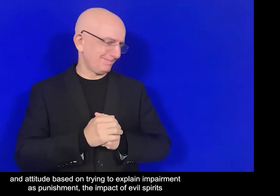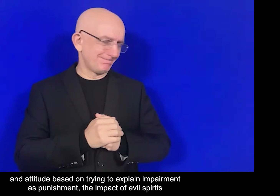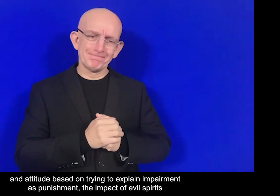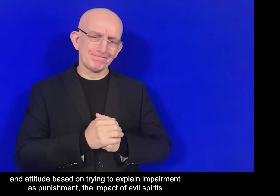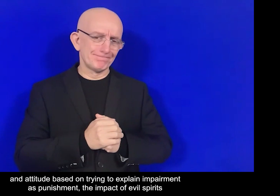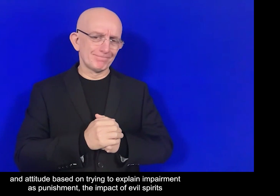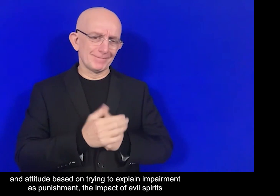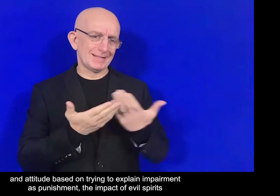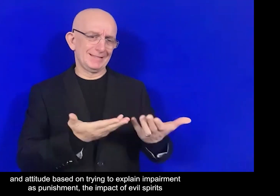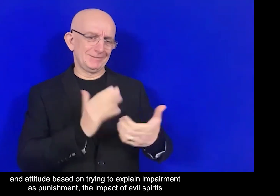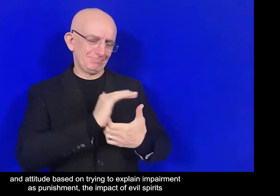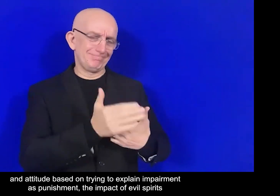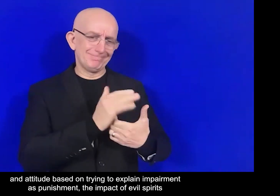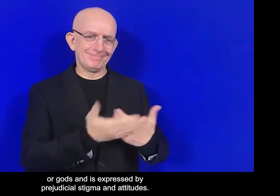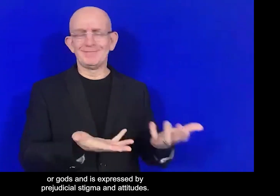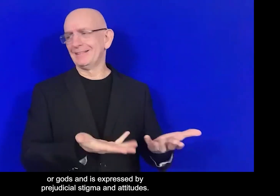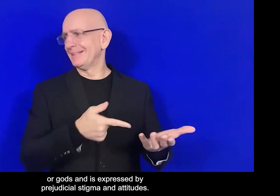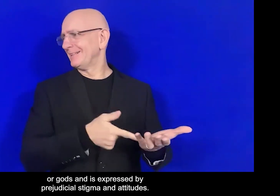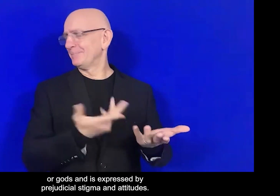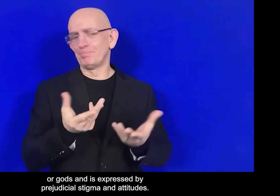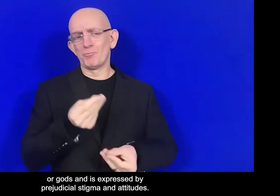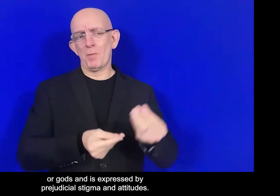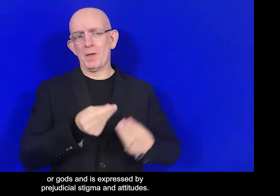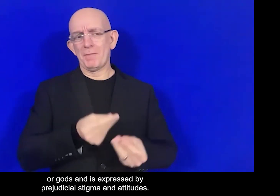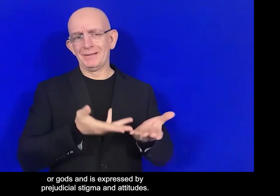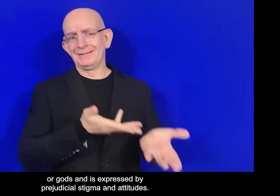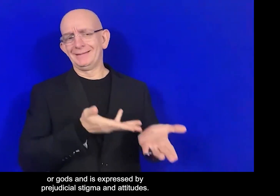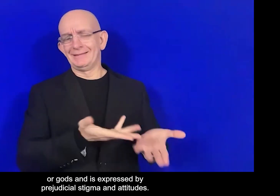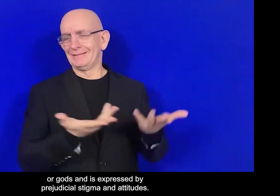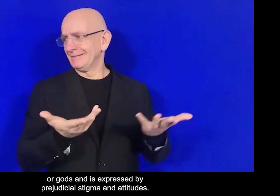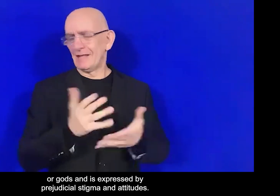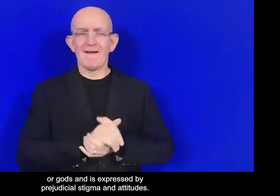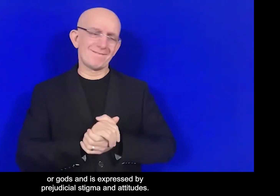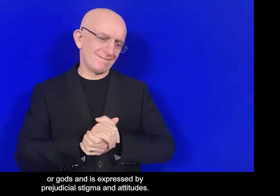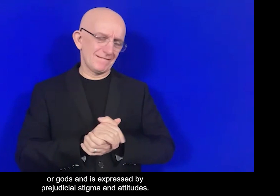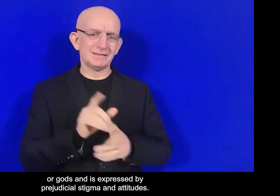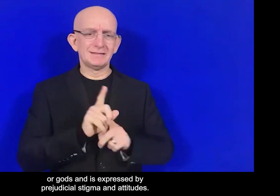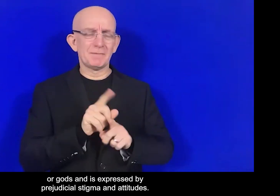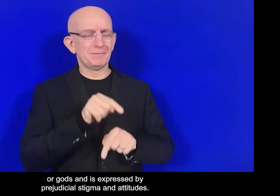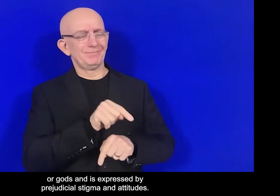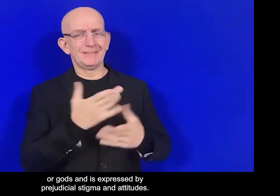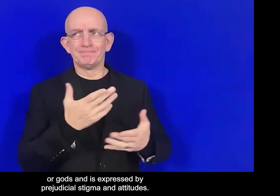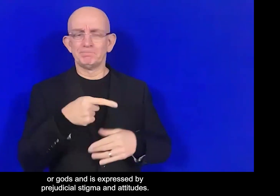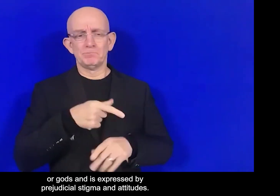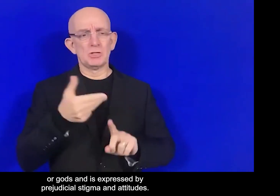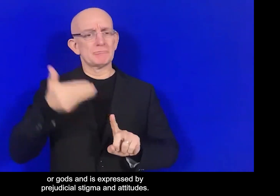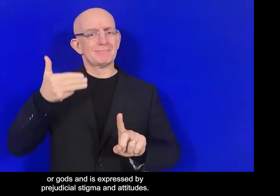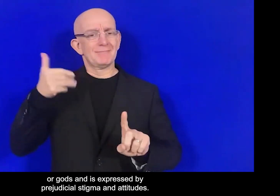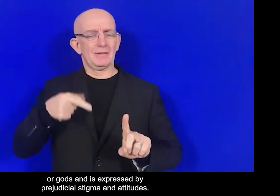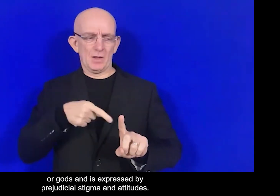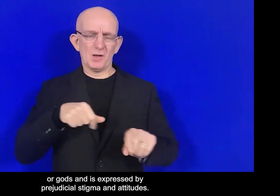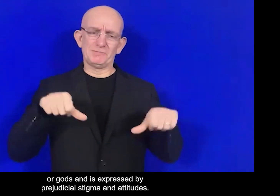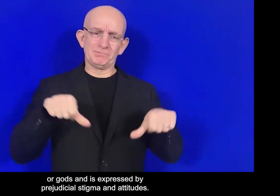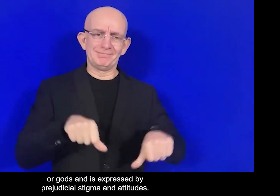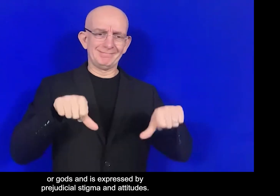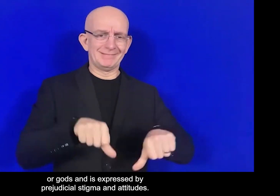the impact of evil spirits or gods, and is expressed by prejudicial